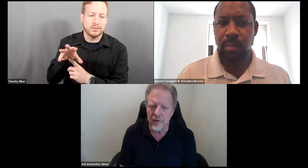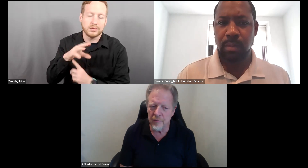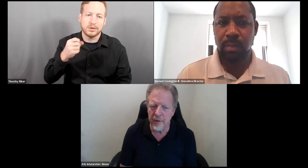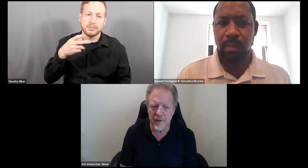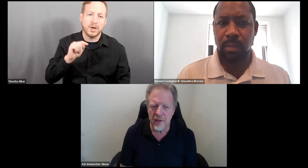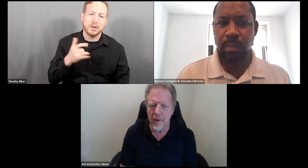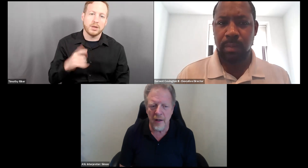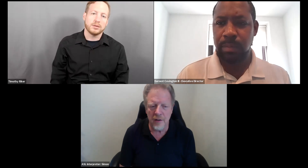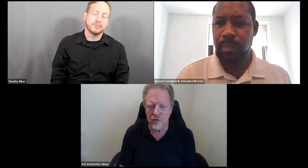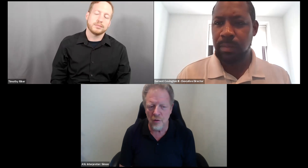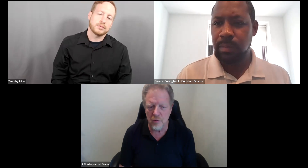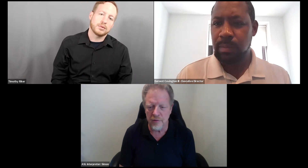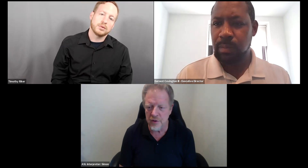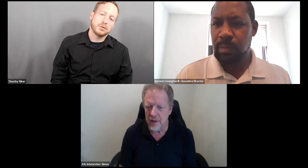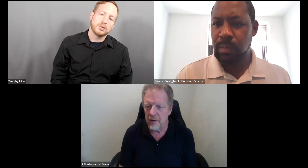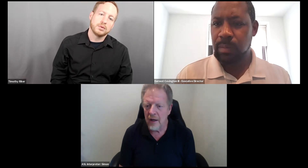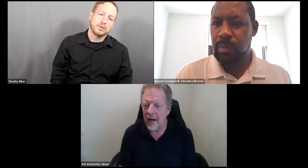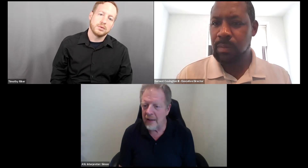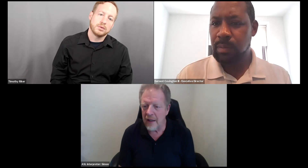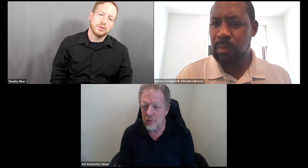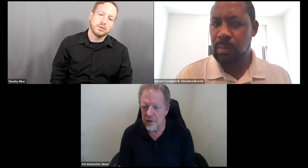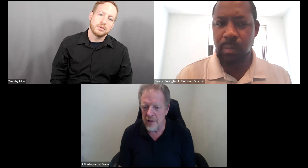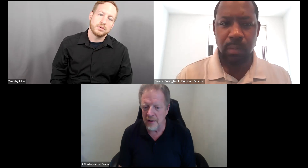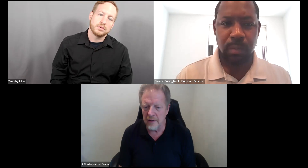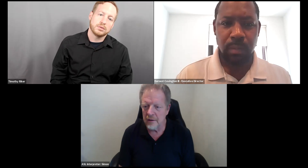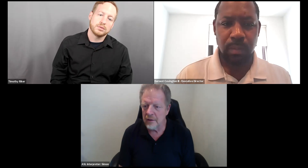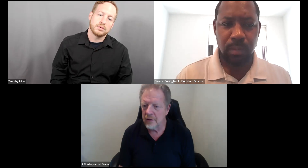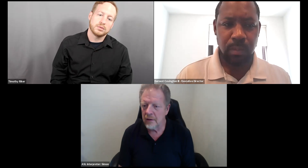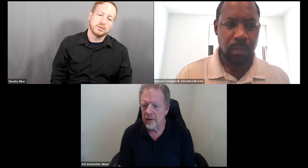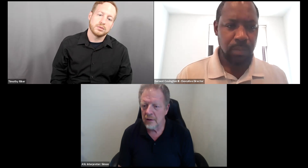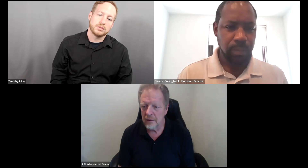repeat yourself because the spotlight just drew us off just now. I didn't catch what you said.